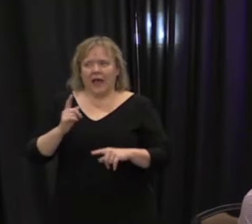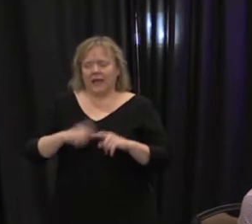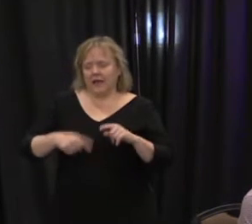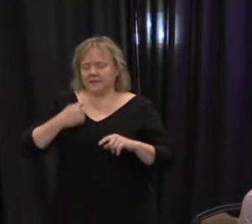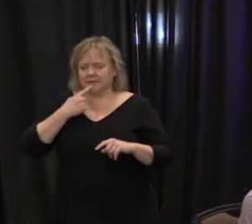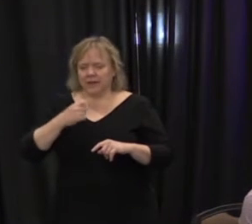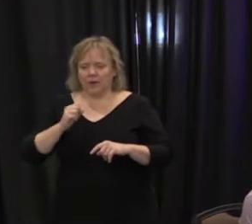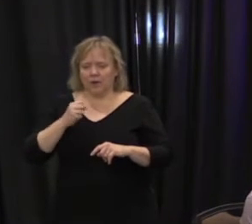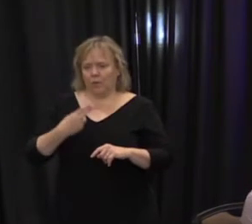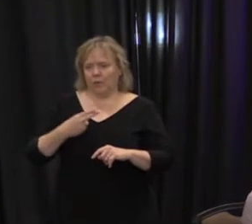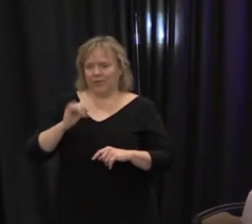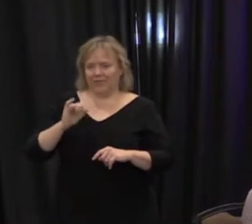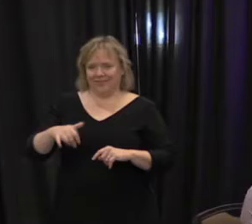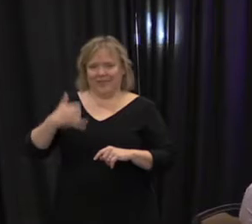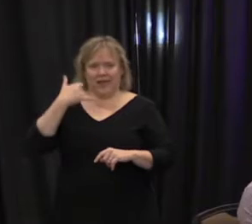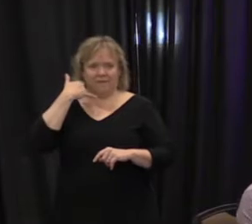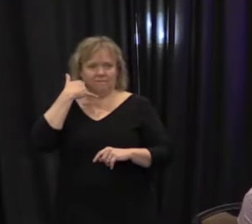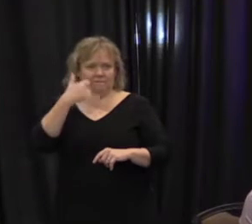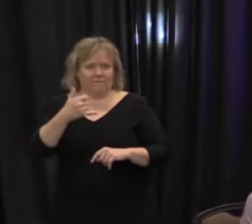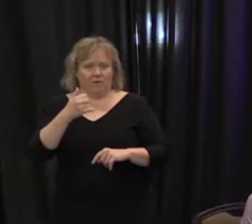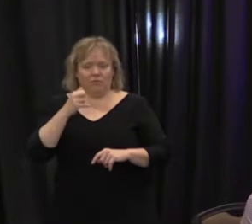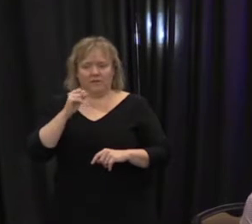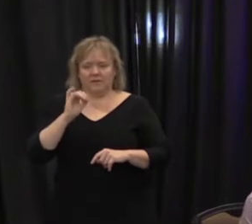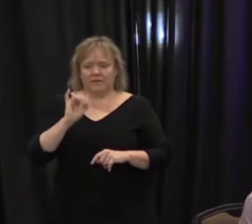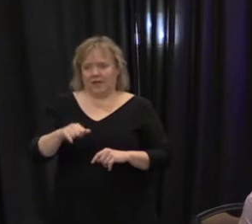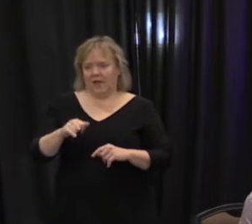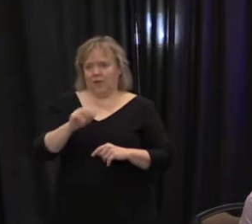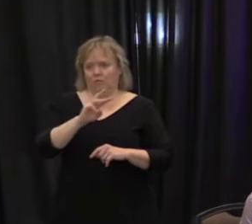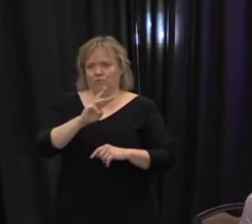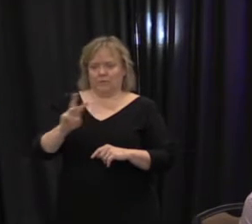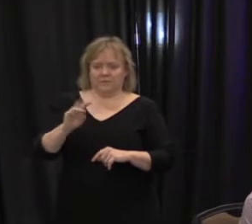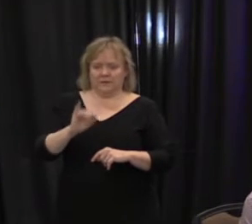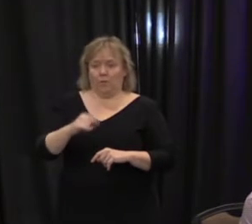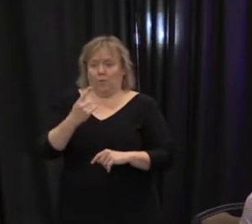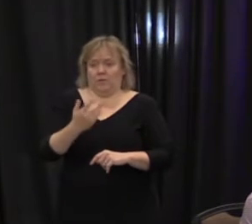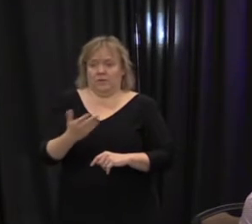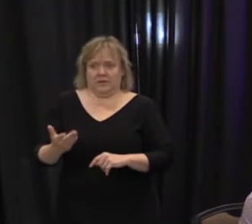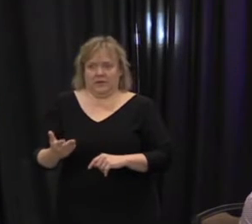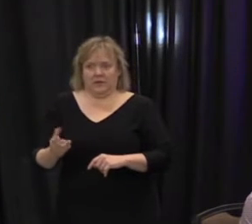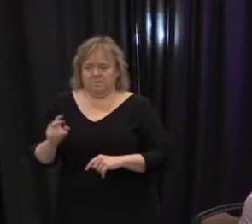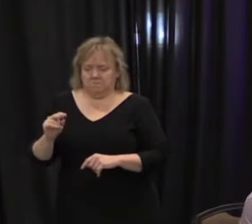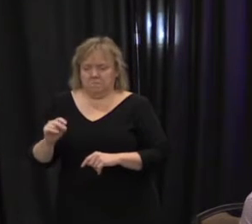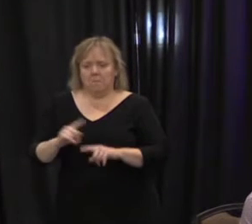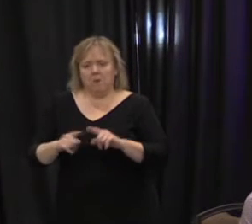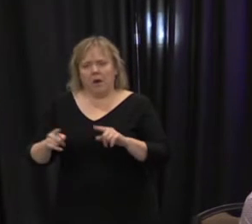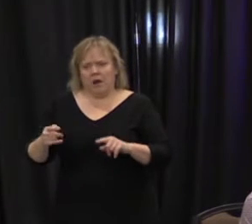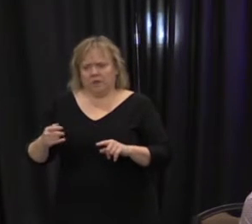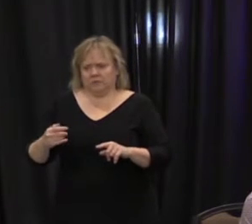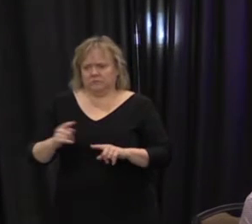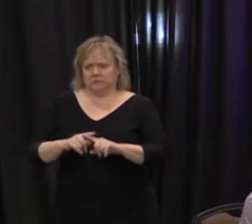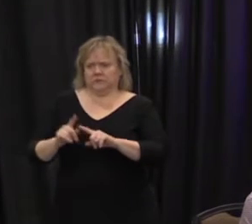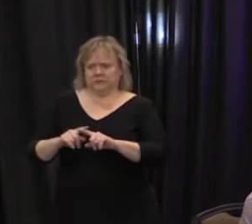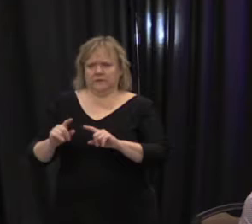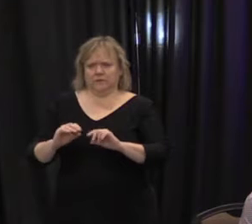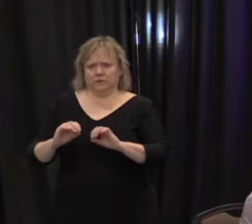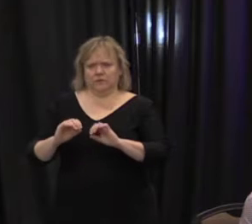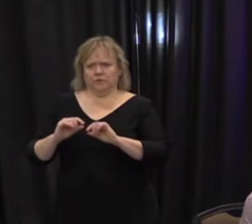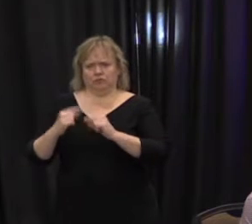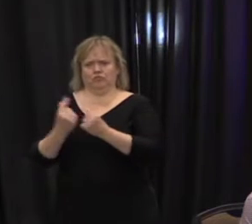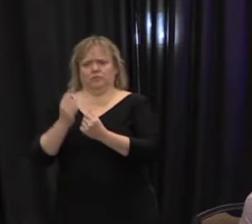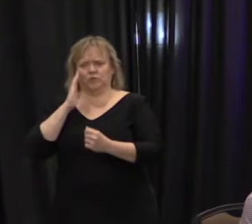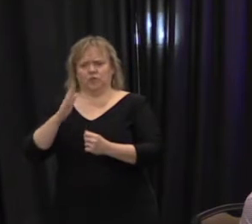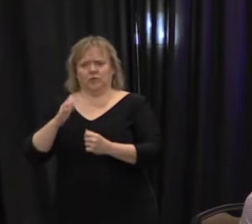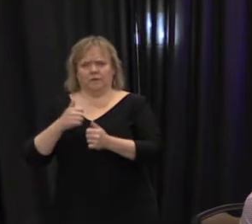have everything that anybody in this room might be interested in. There's a number of groups that follow legislation that we work with. We're one, but we have a